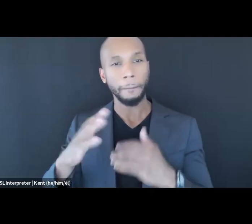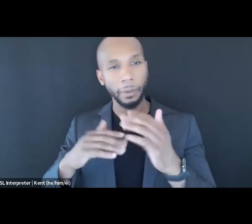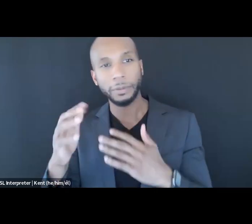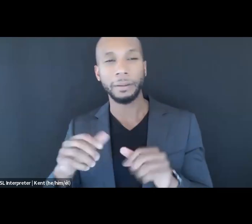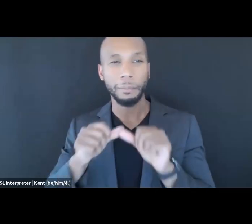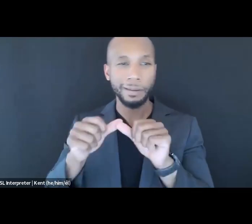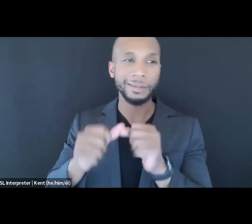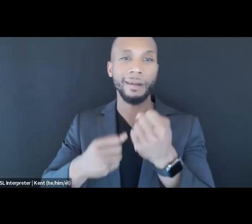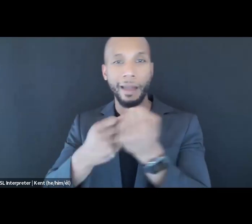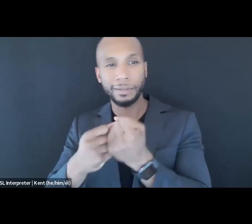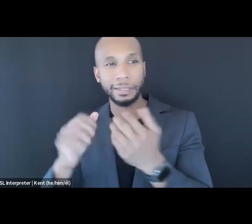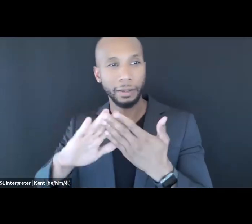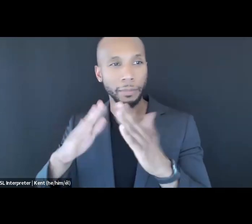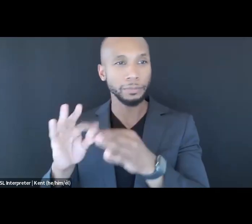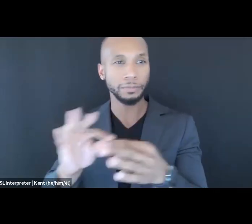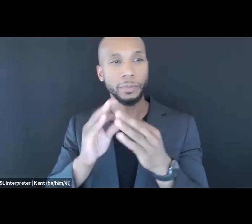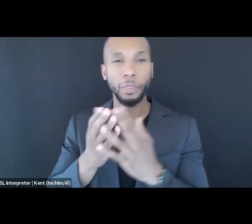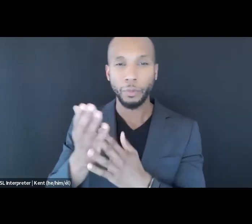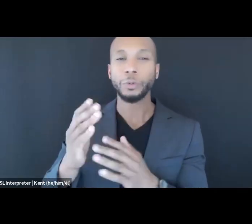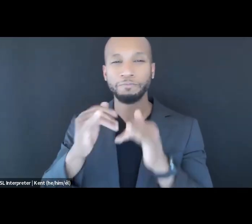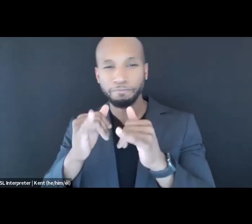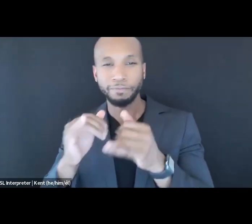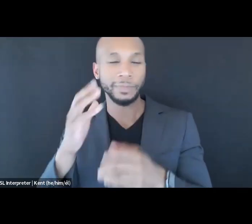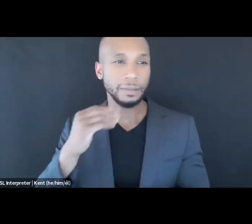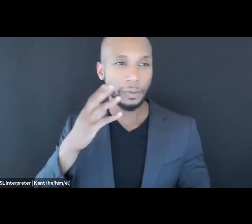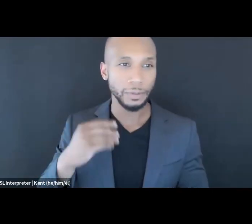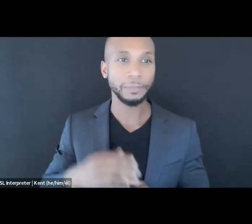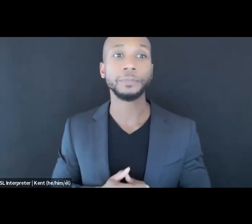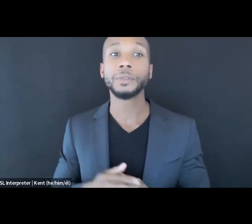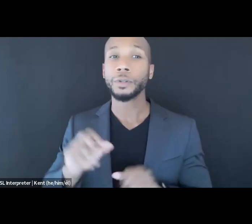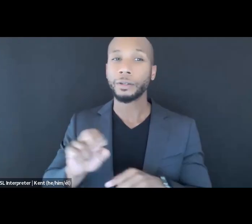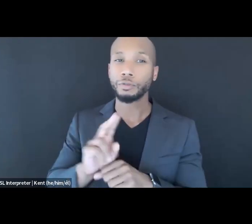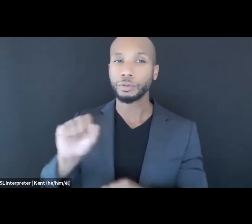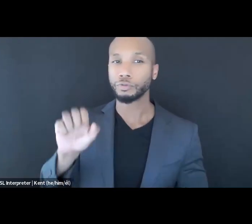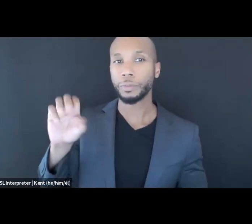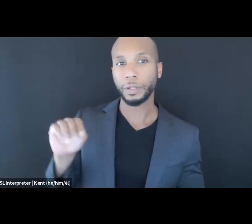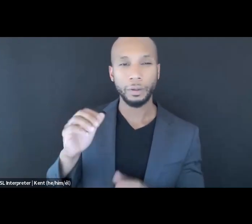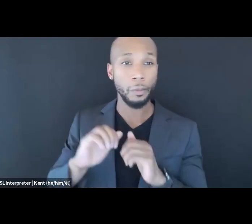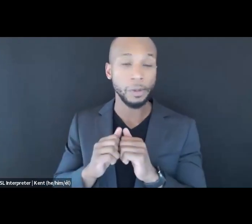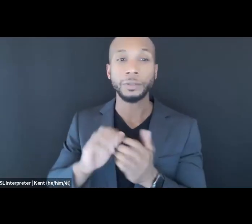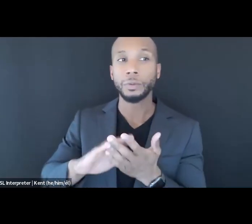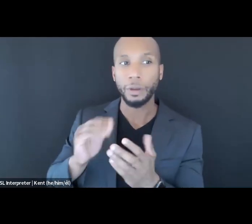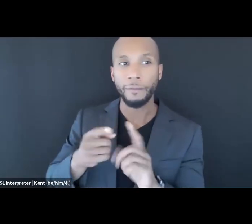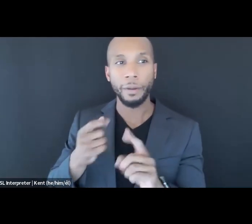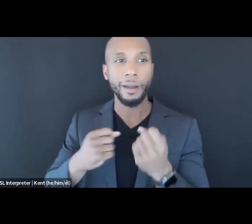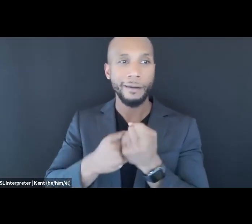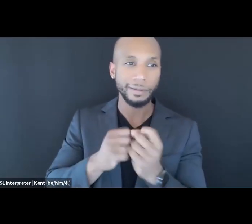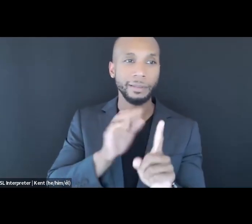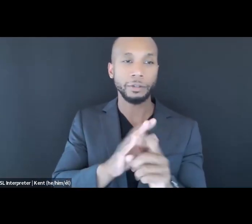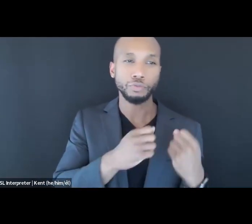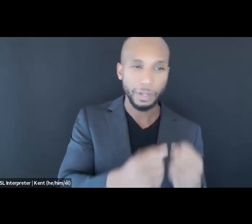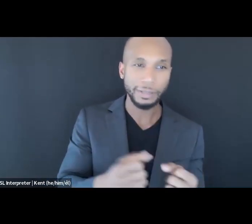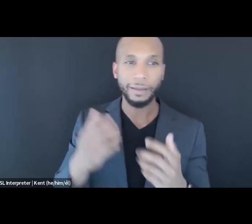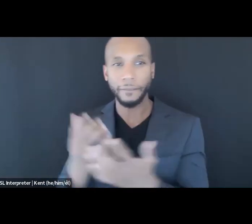and maintaining advocacy community through shared experience. You can use social media to learn from advocates' strengths and